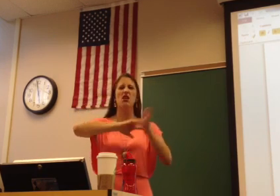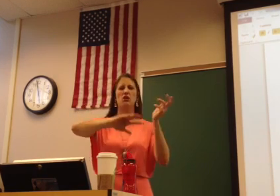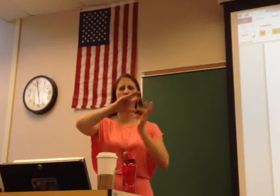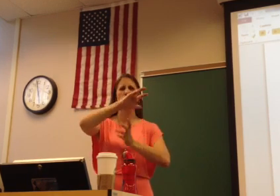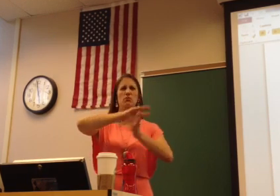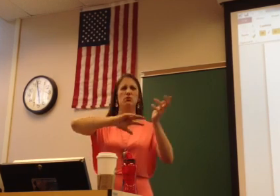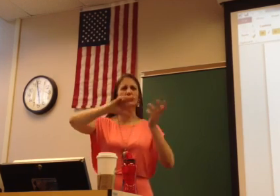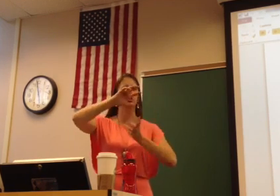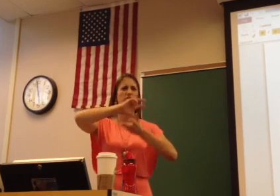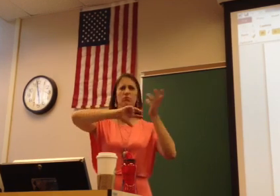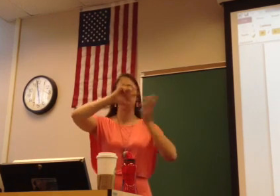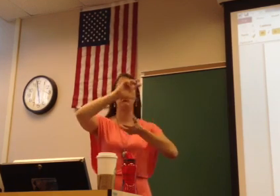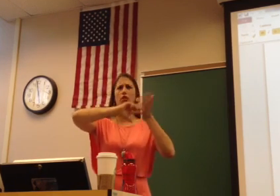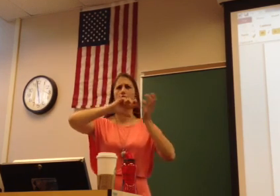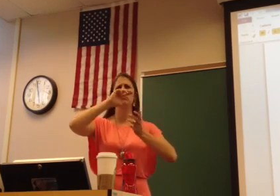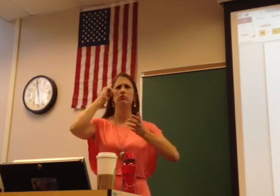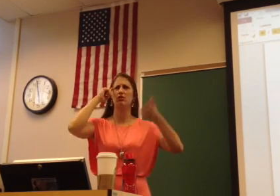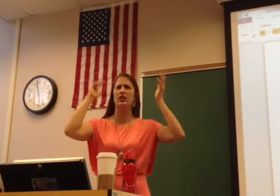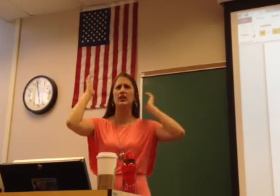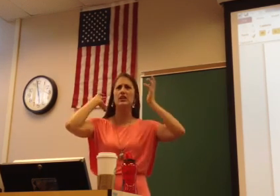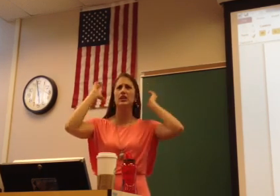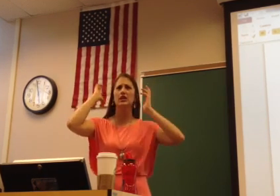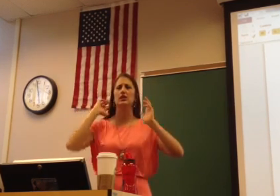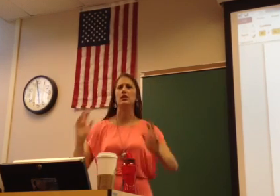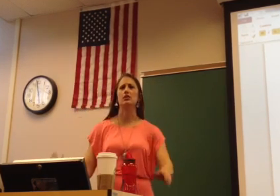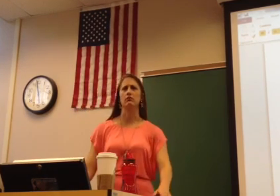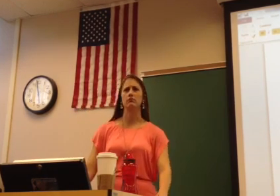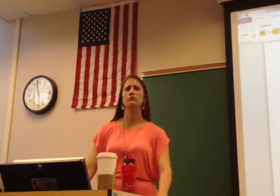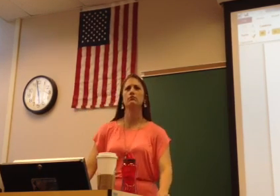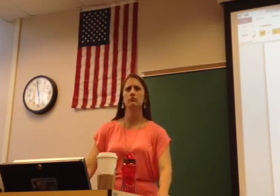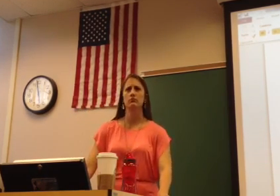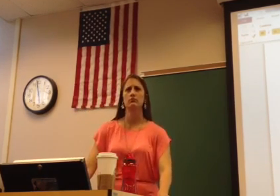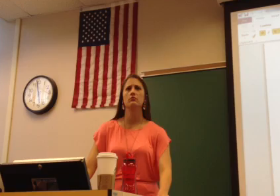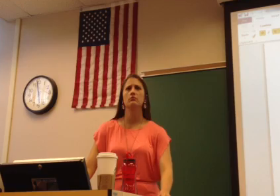all jumbled, just think, and then here.